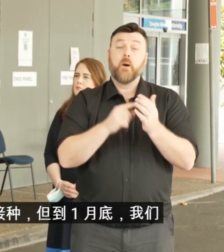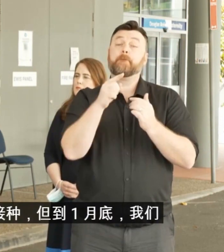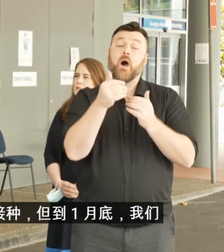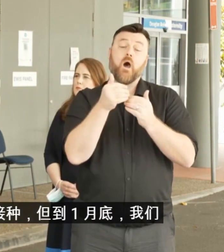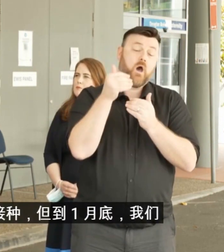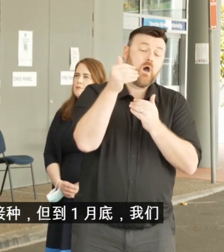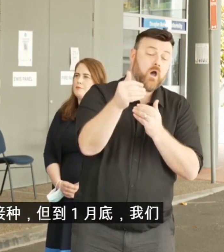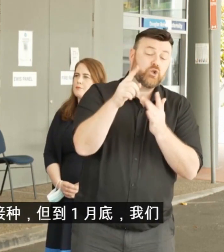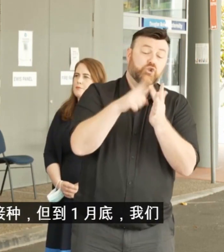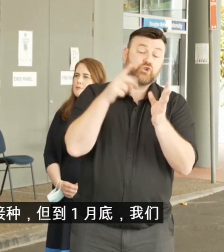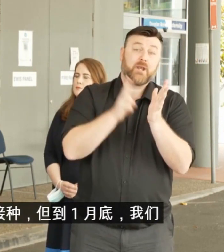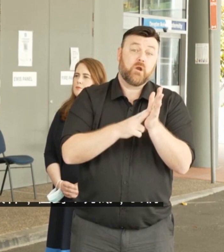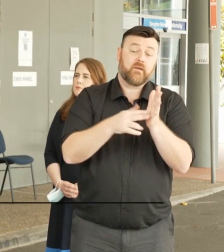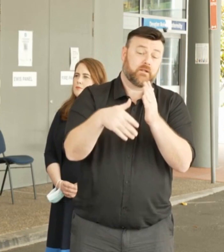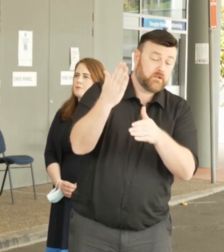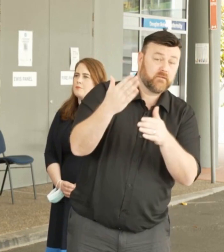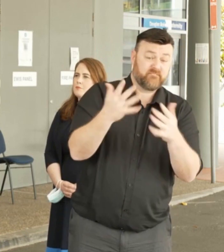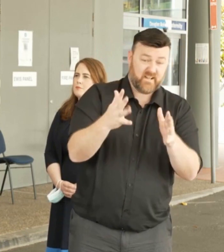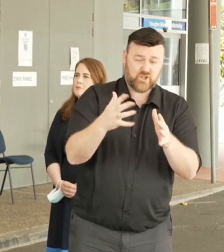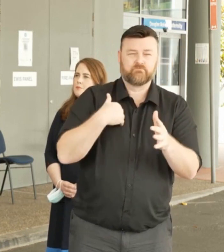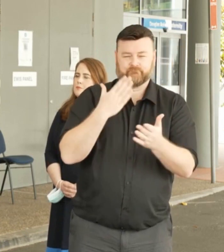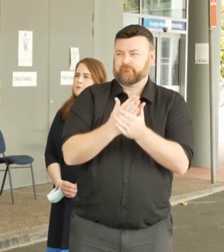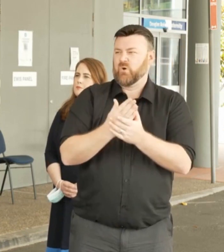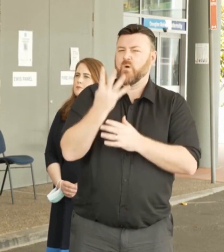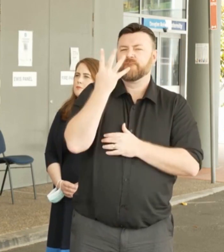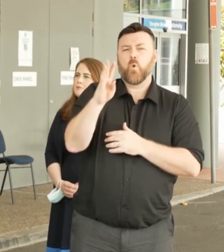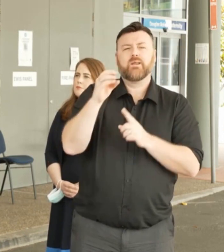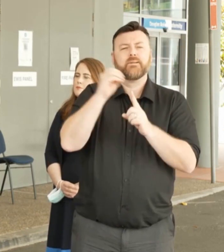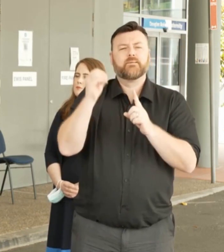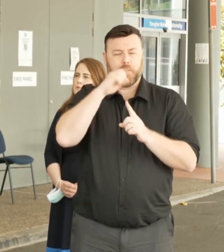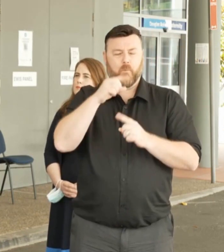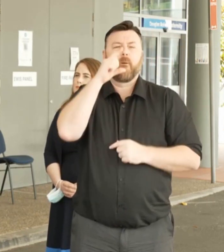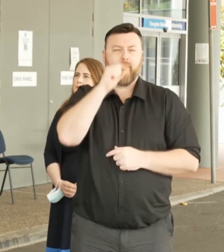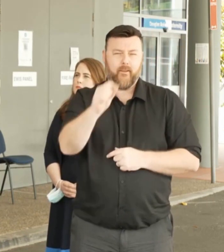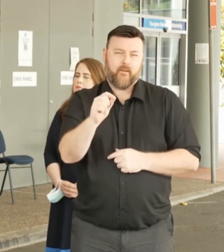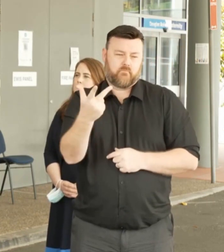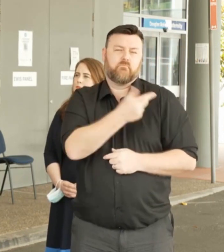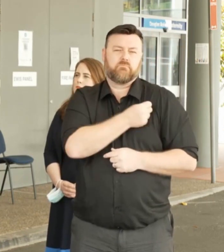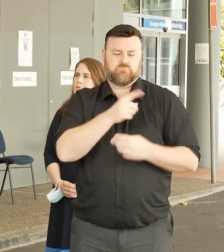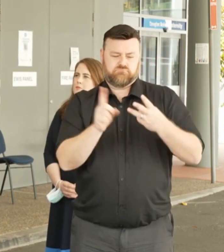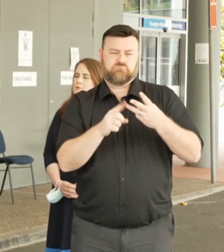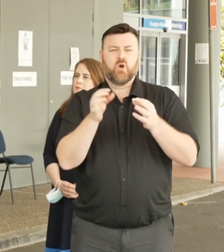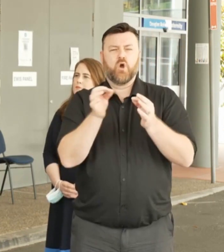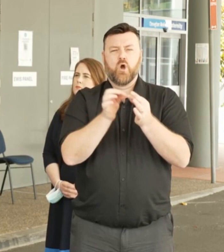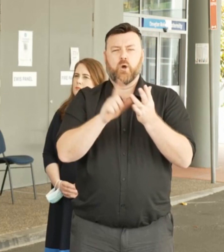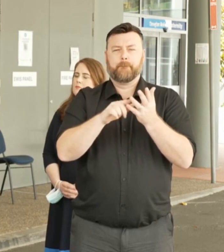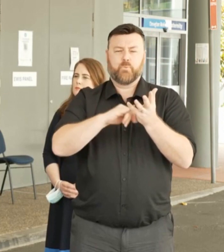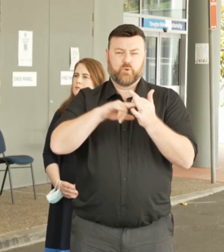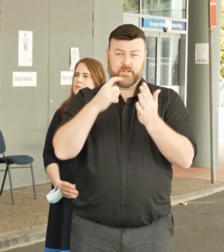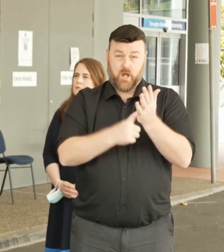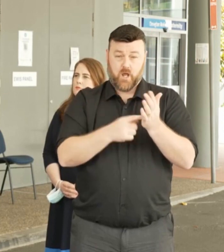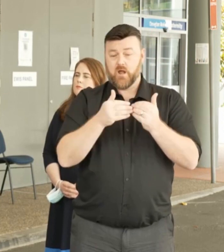that 40% of all people who have been vaccinated will be eligible, and by the end of April, that gets up to